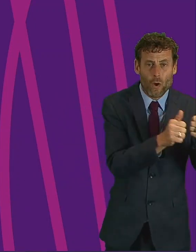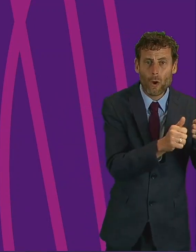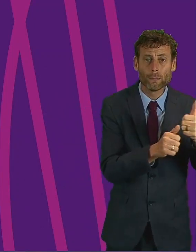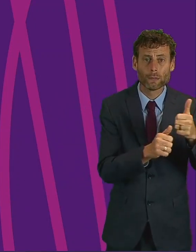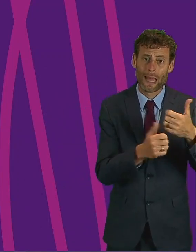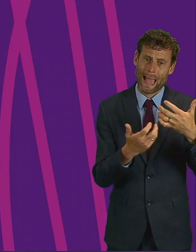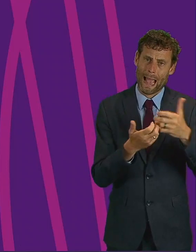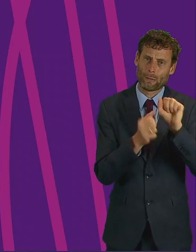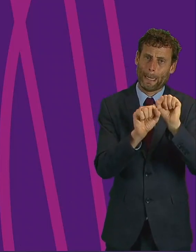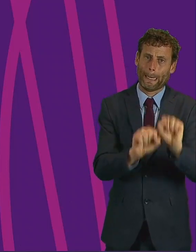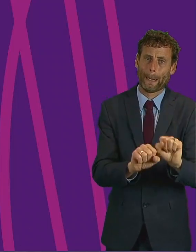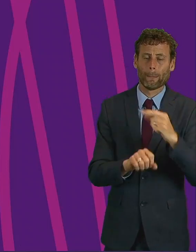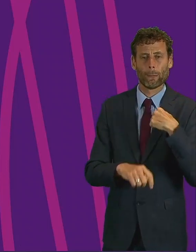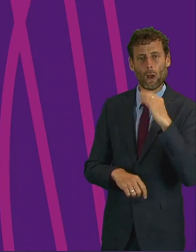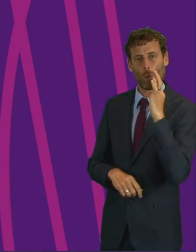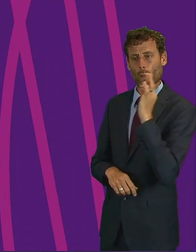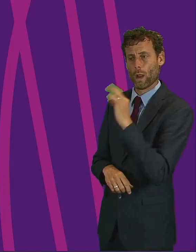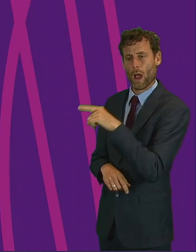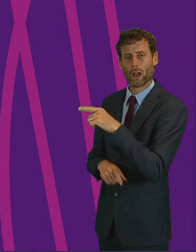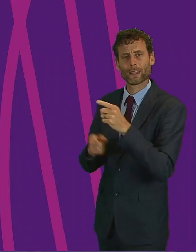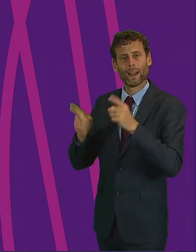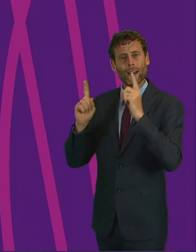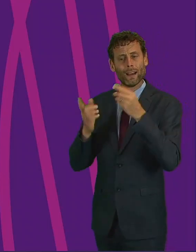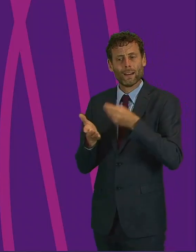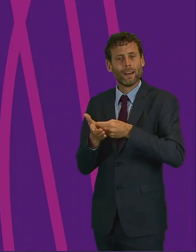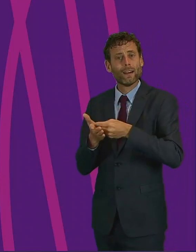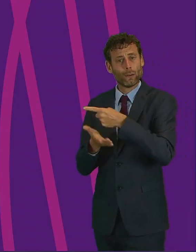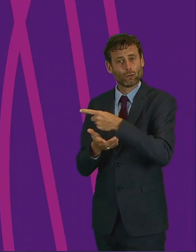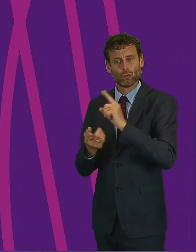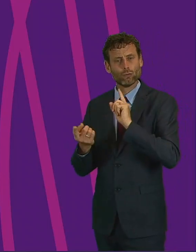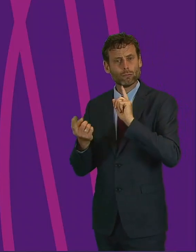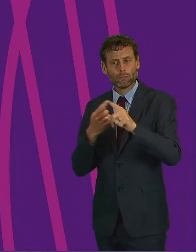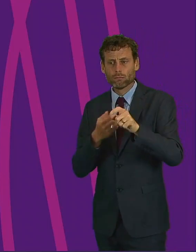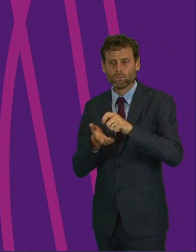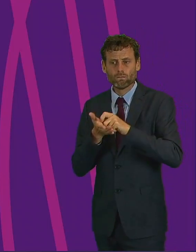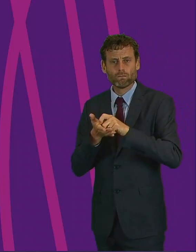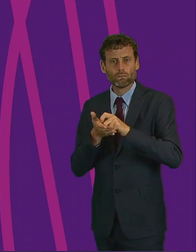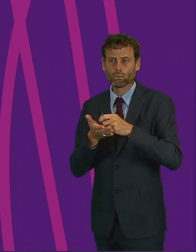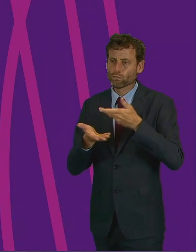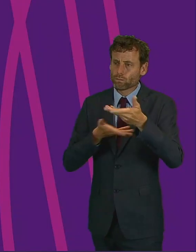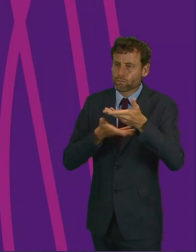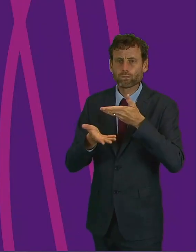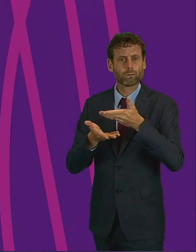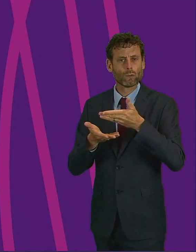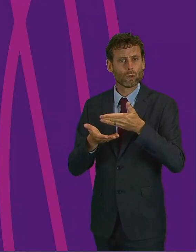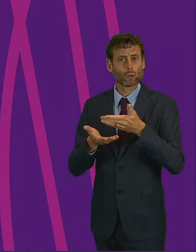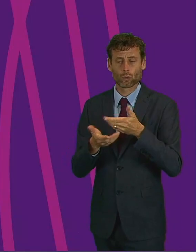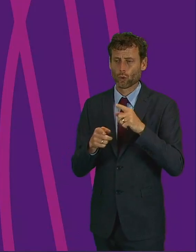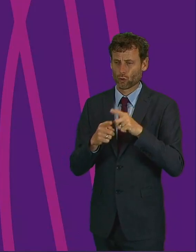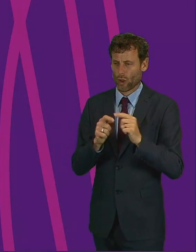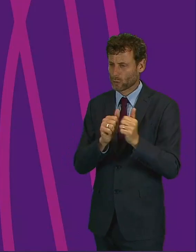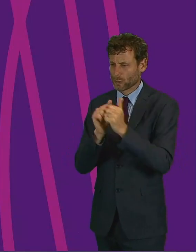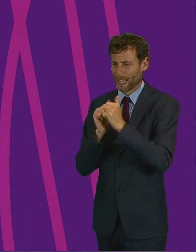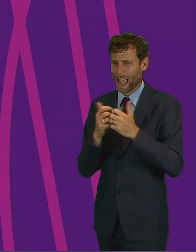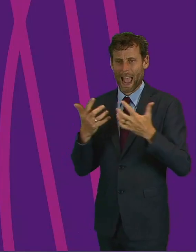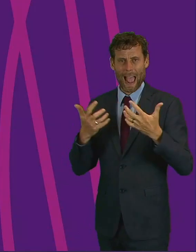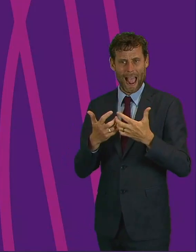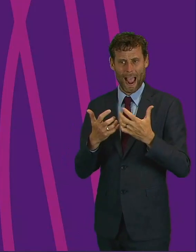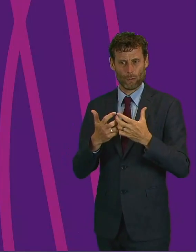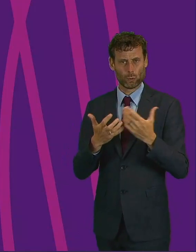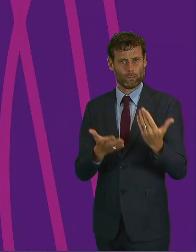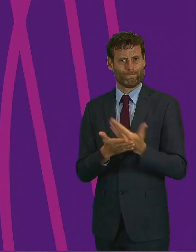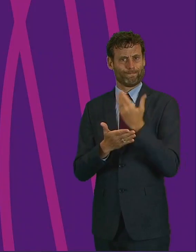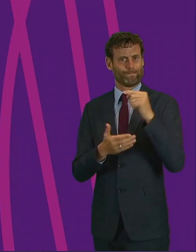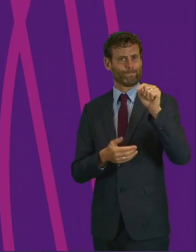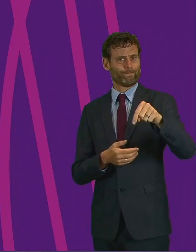Economy Secretary to correspond further with Neil Bibby and with others across the Chamber with an interest, so that we can try to bring together as far as we can